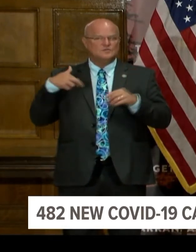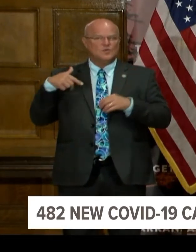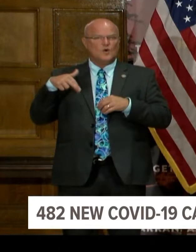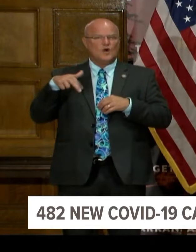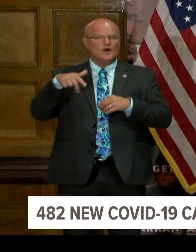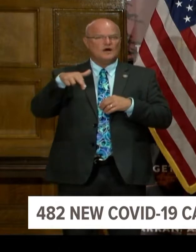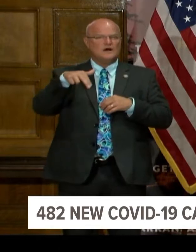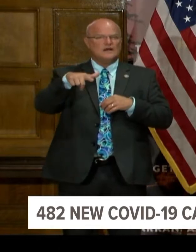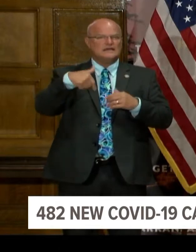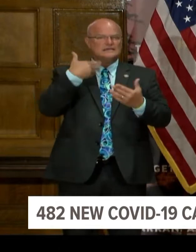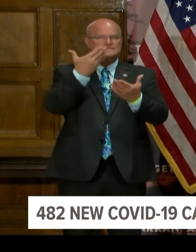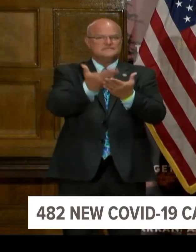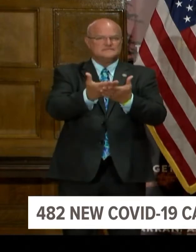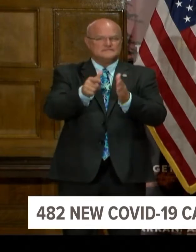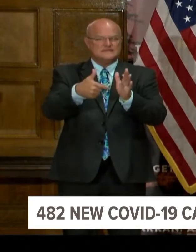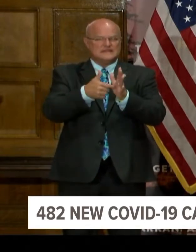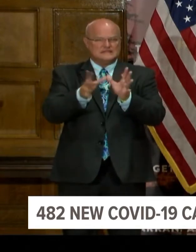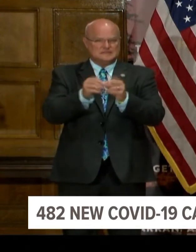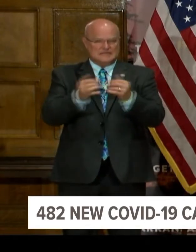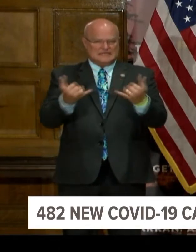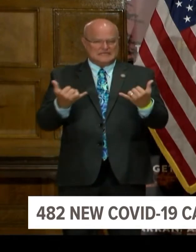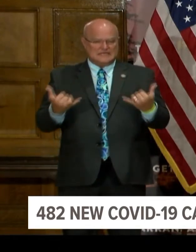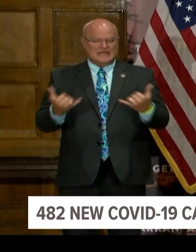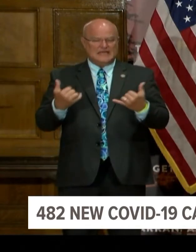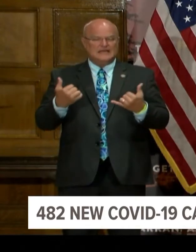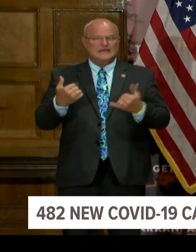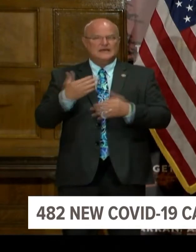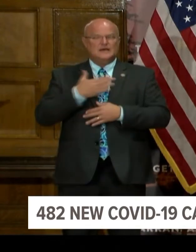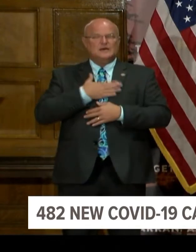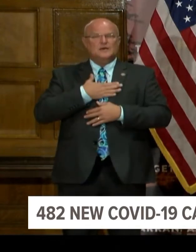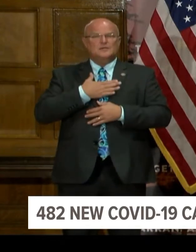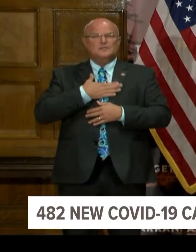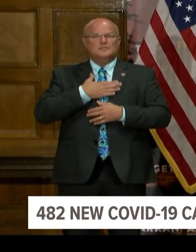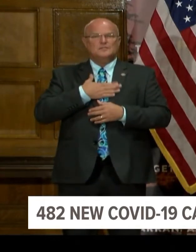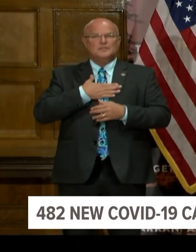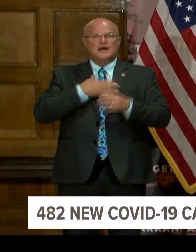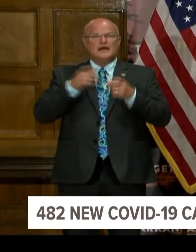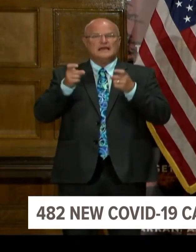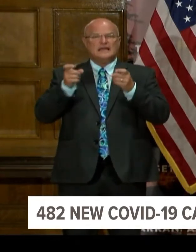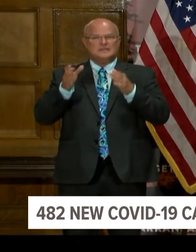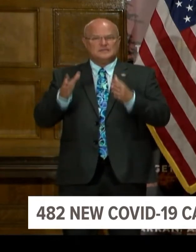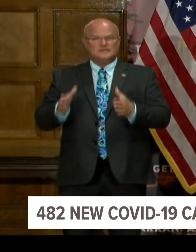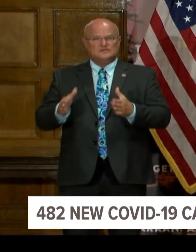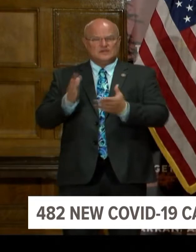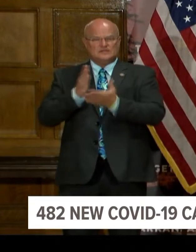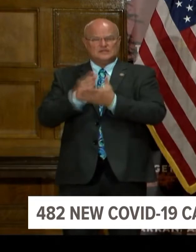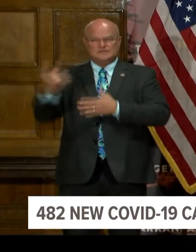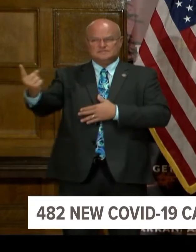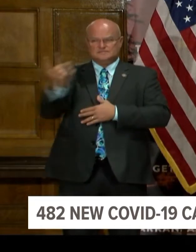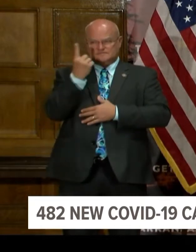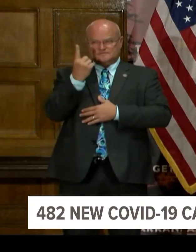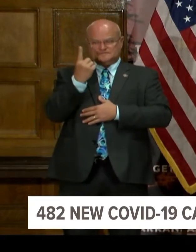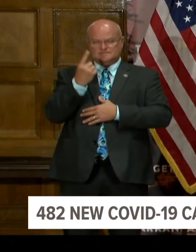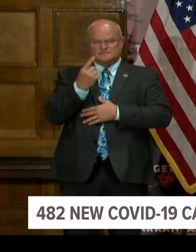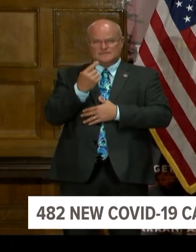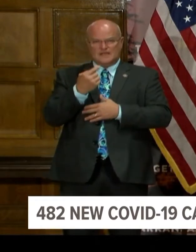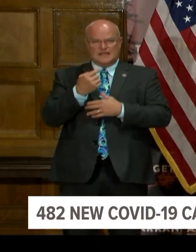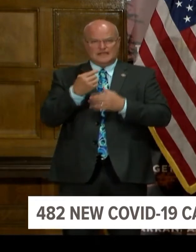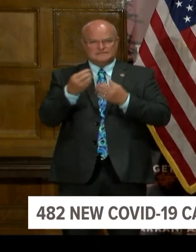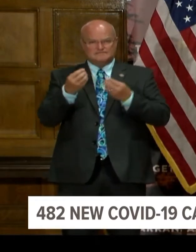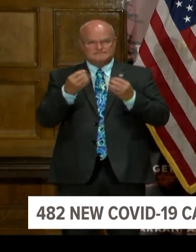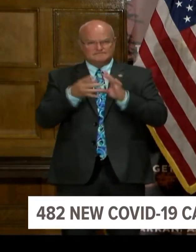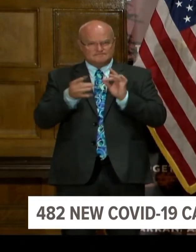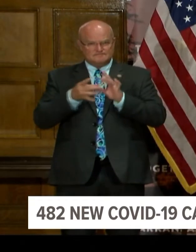door to attend this press conference, my administrator stopped me and wished to communicate